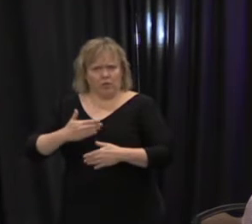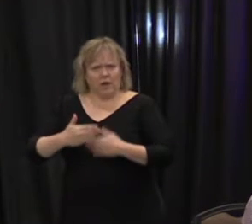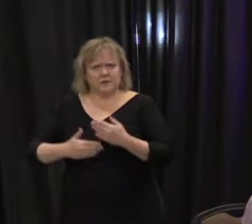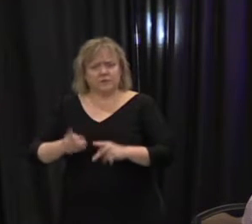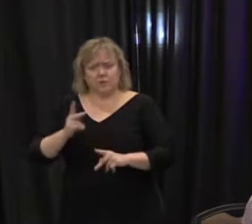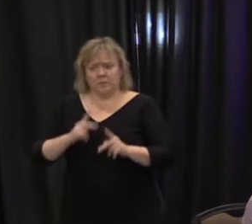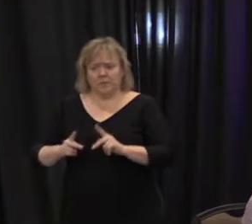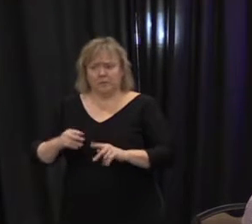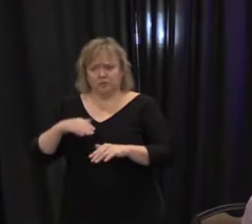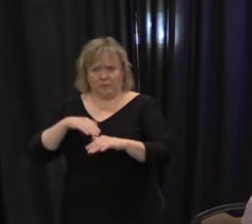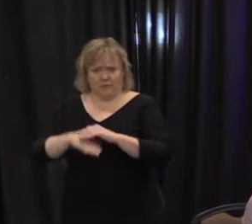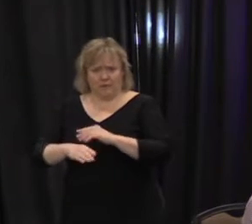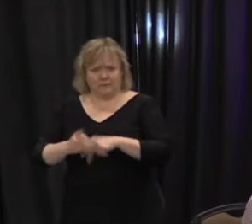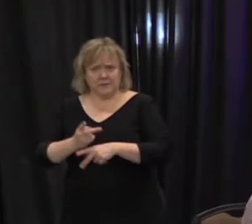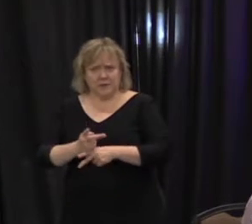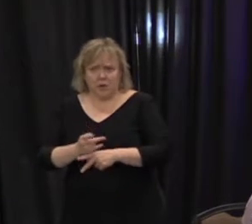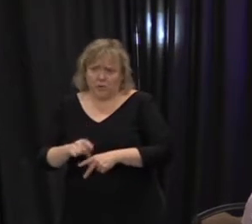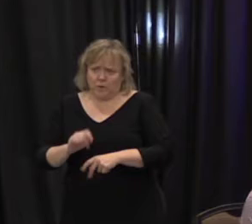is something that we do.